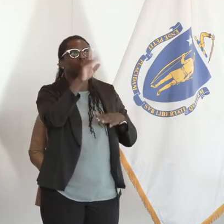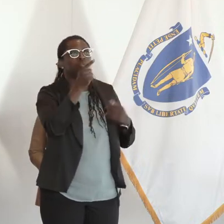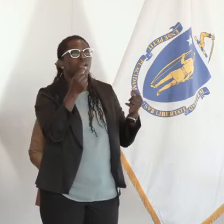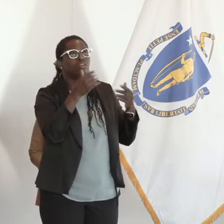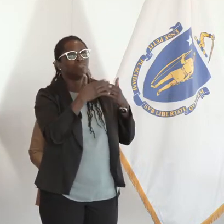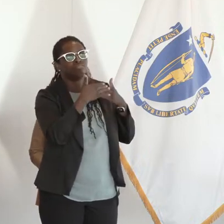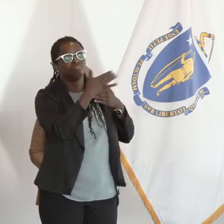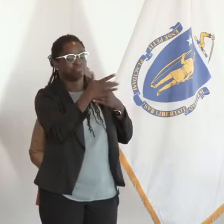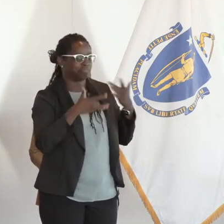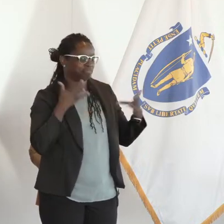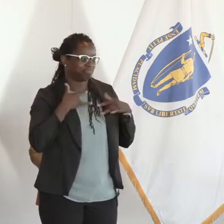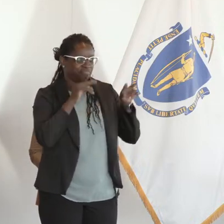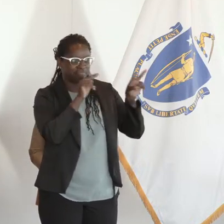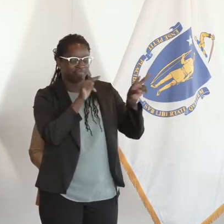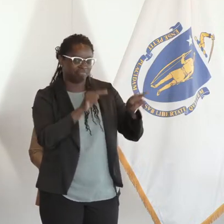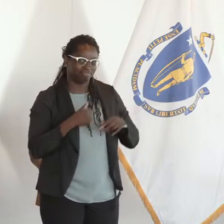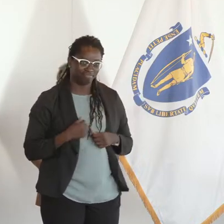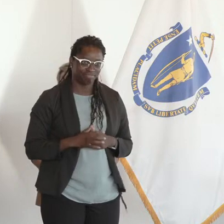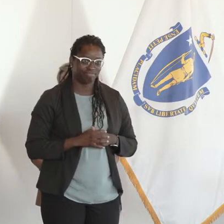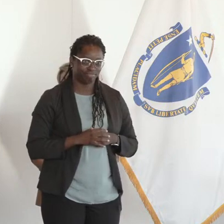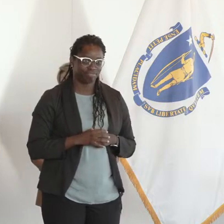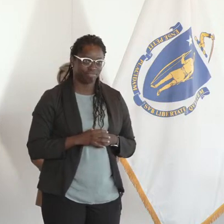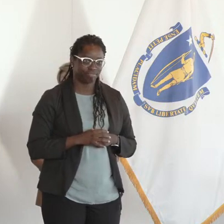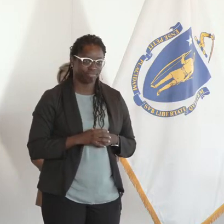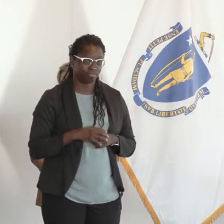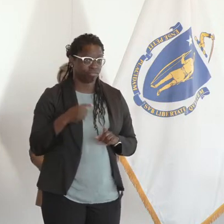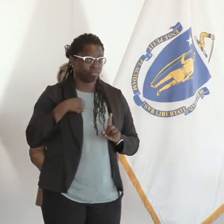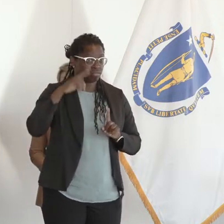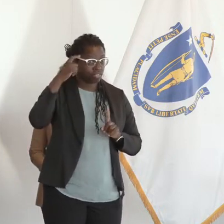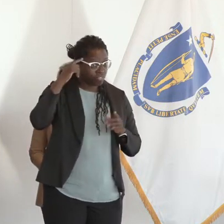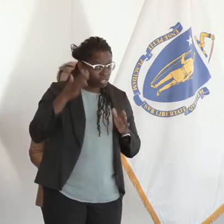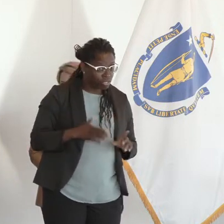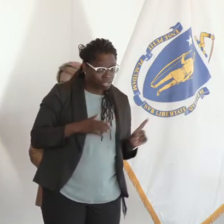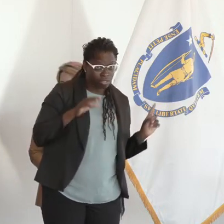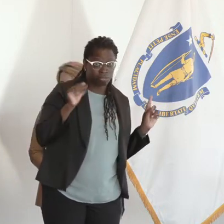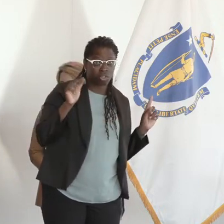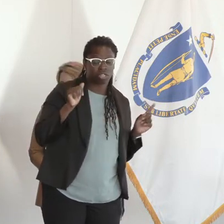Governors, premiers, Mayor Wu, and distinguished guests,